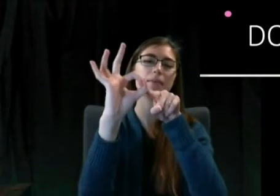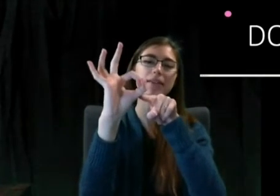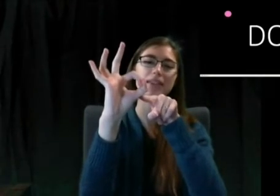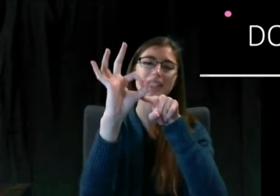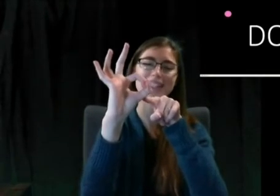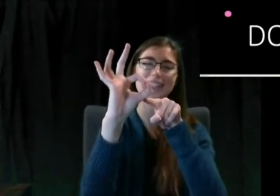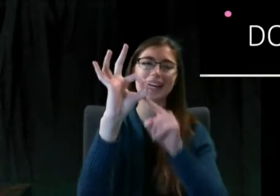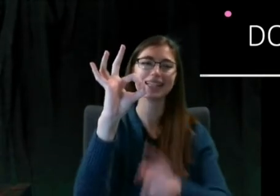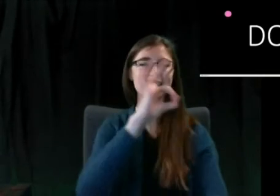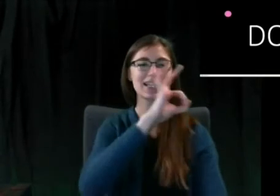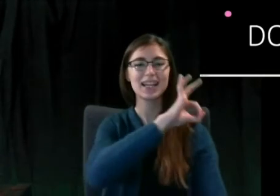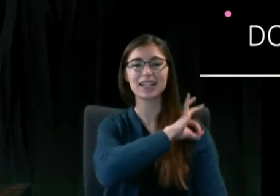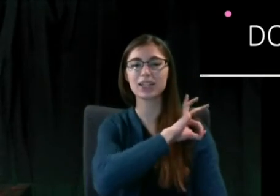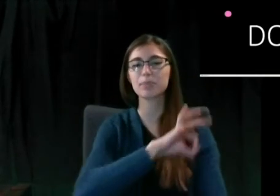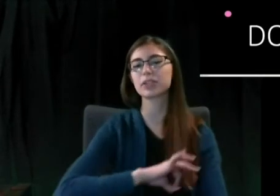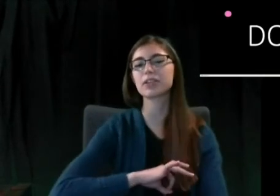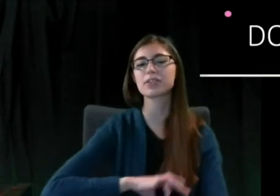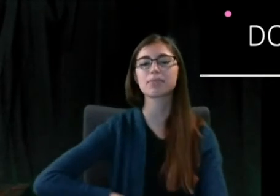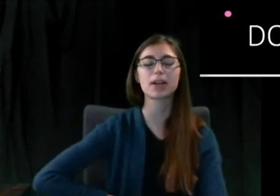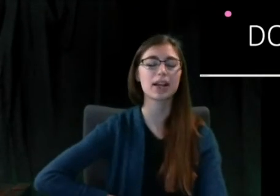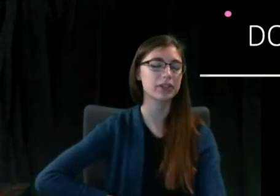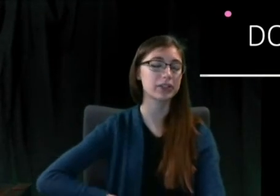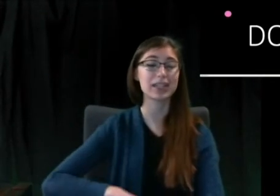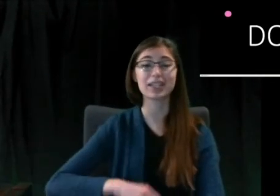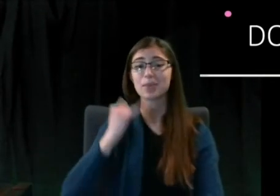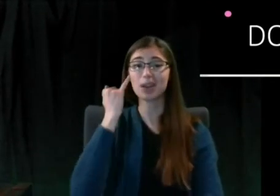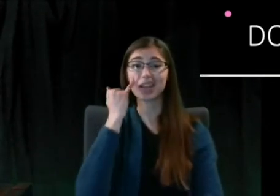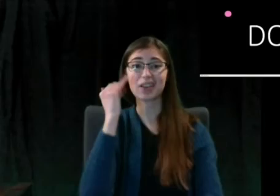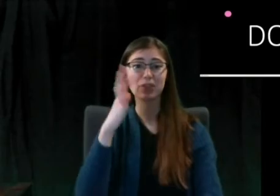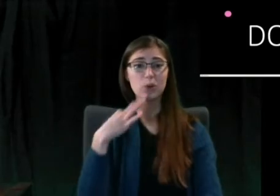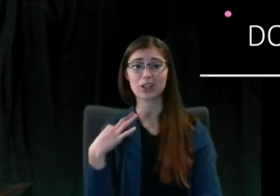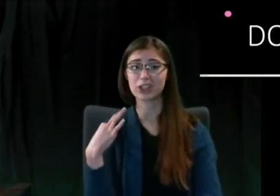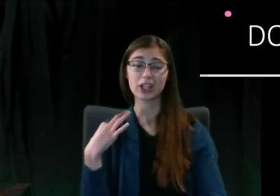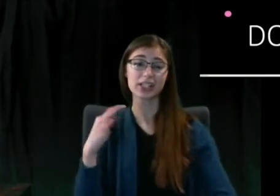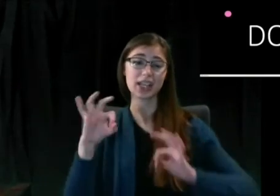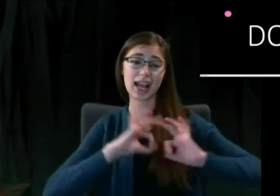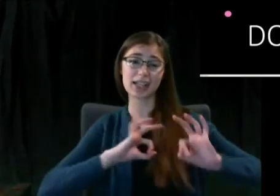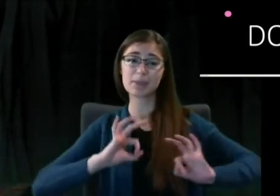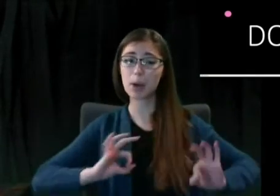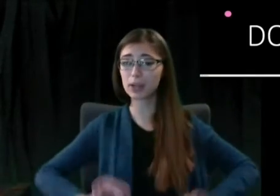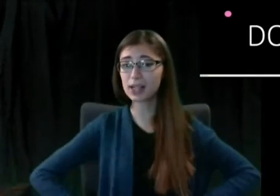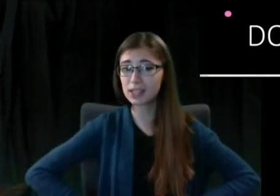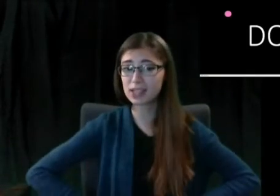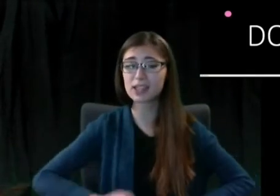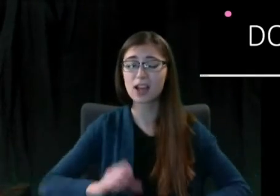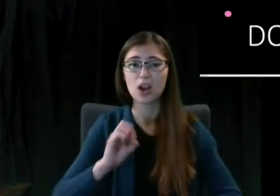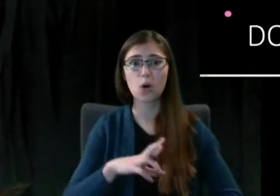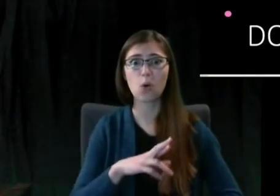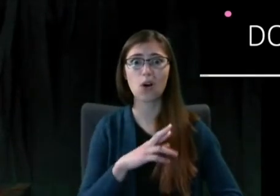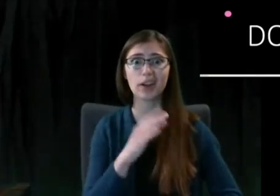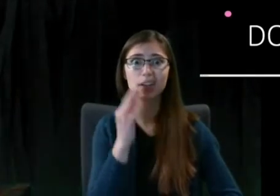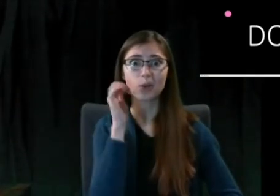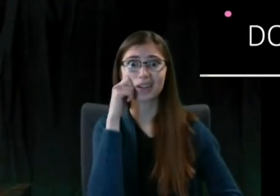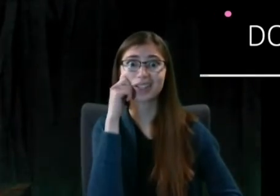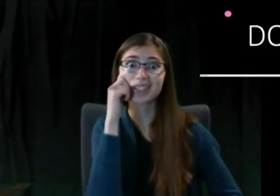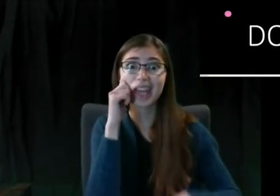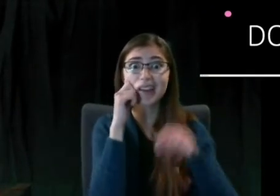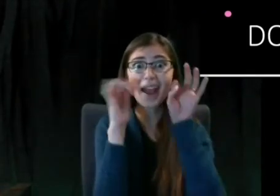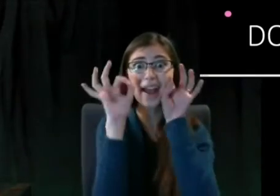this size, and you can put those wherever you need them. If your shirt has polka dots, or your skin has